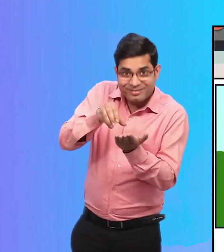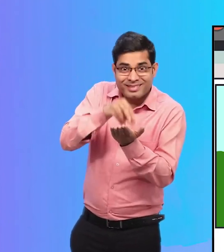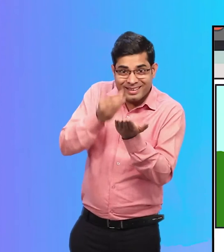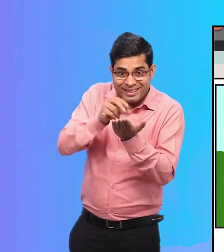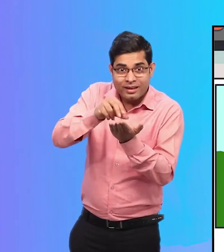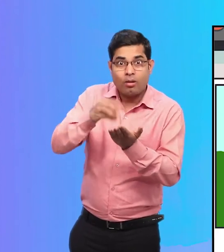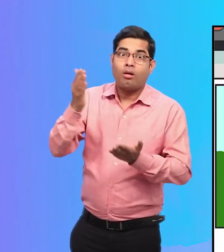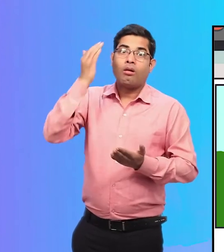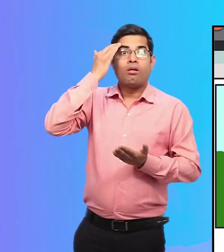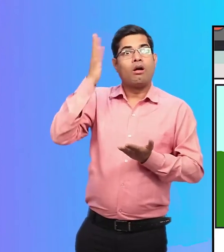thing.